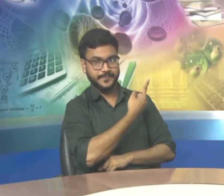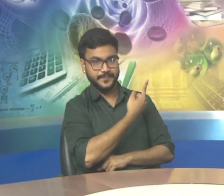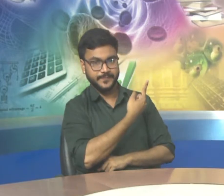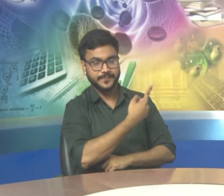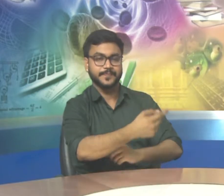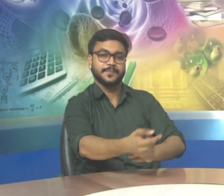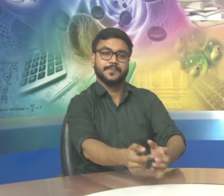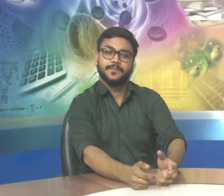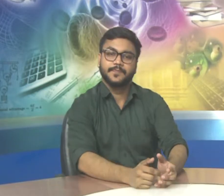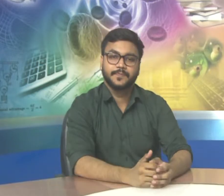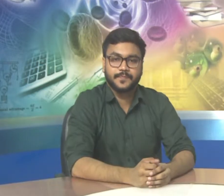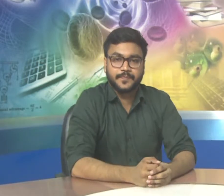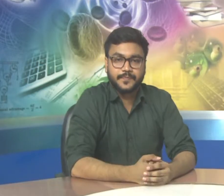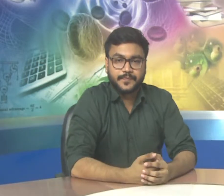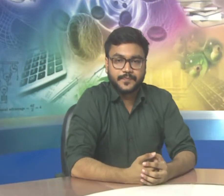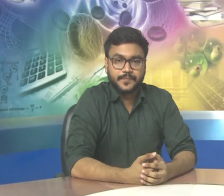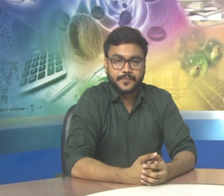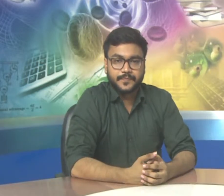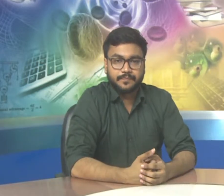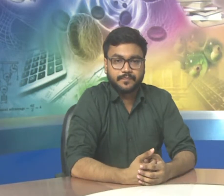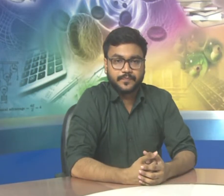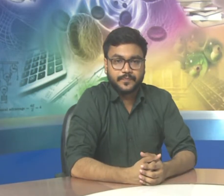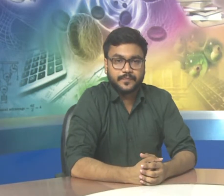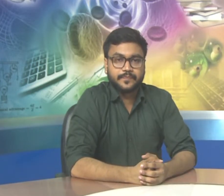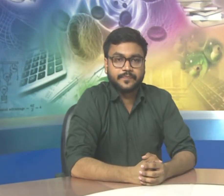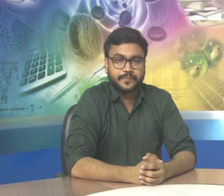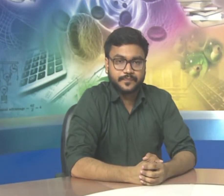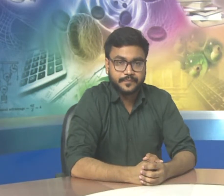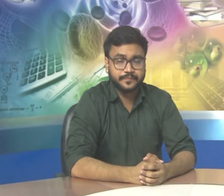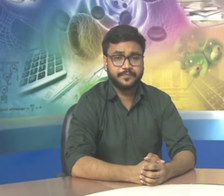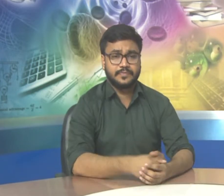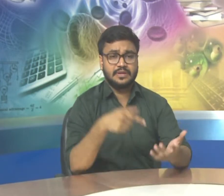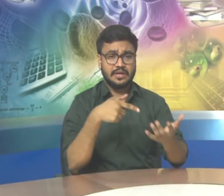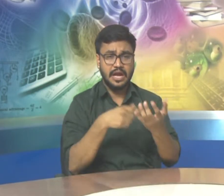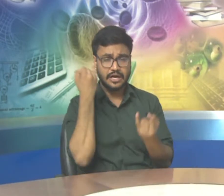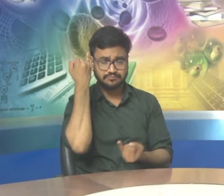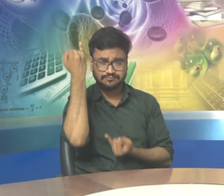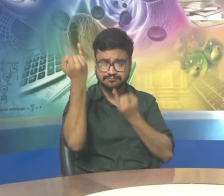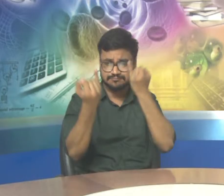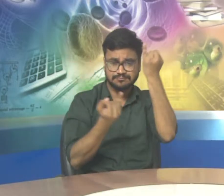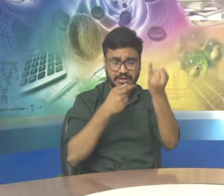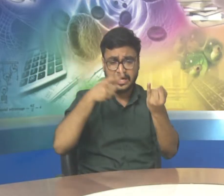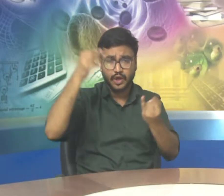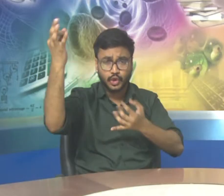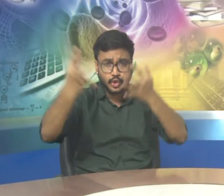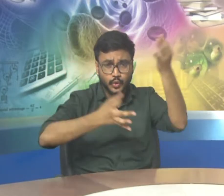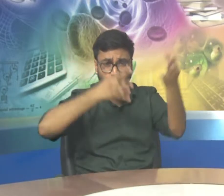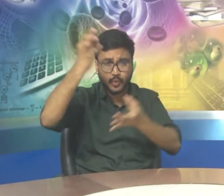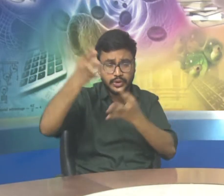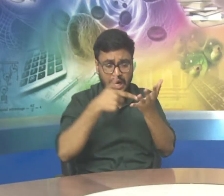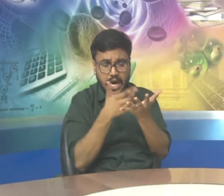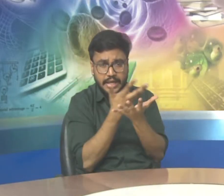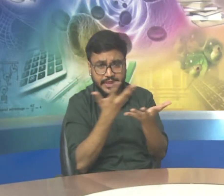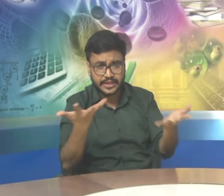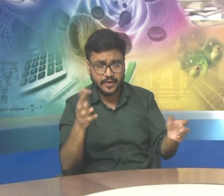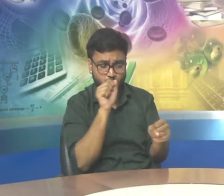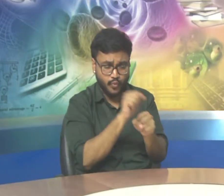so here we can see when force acts, there is a movement